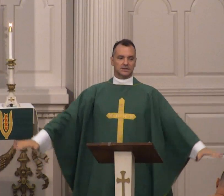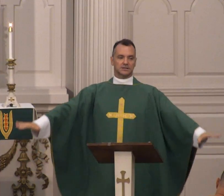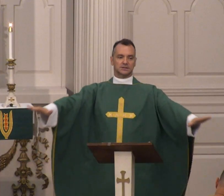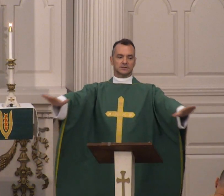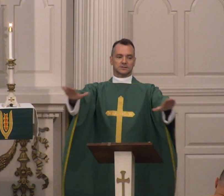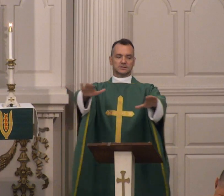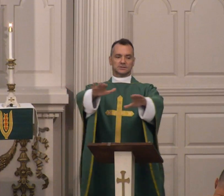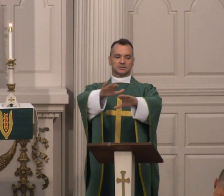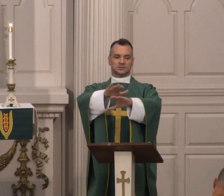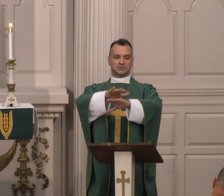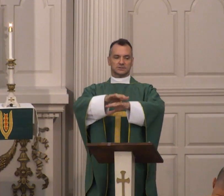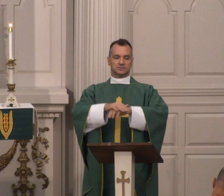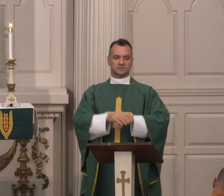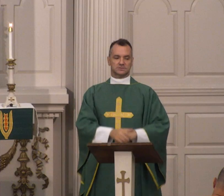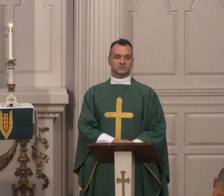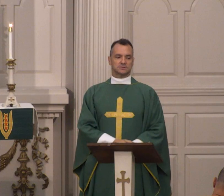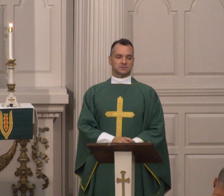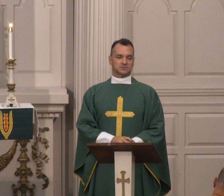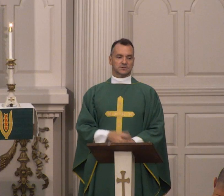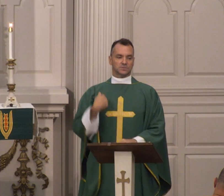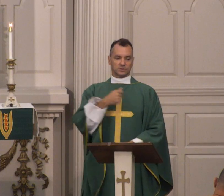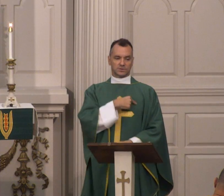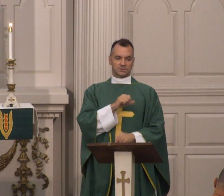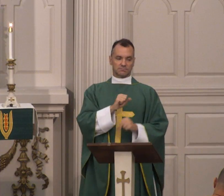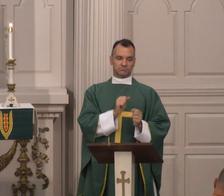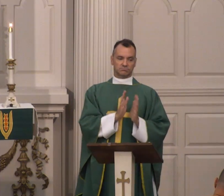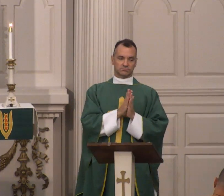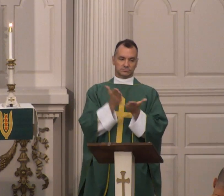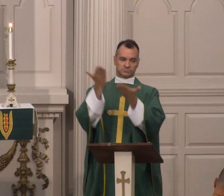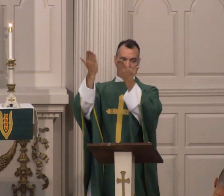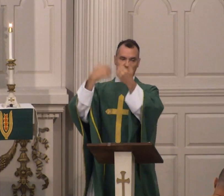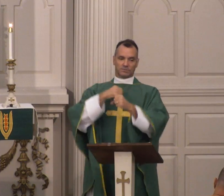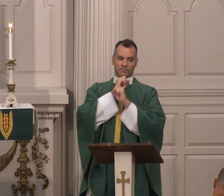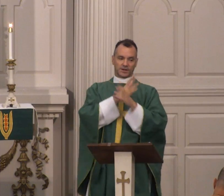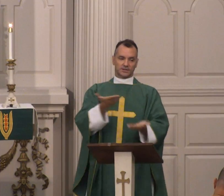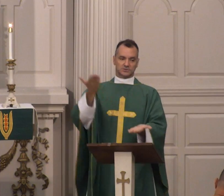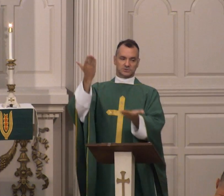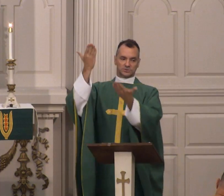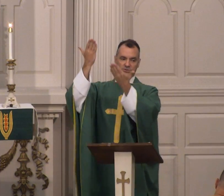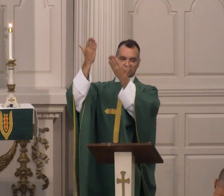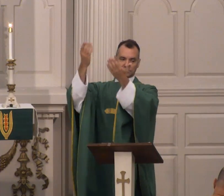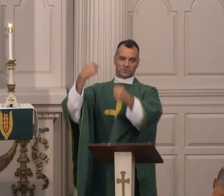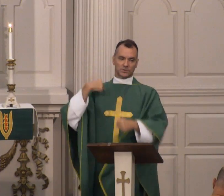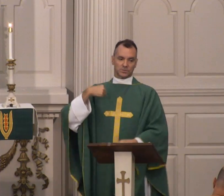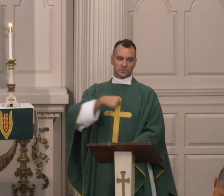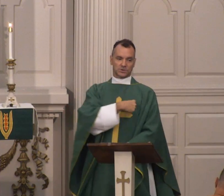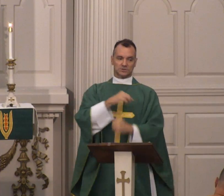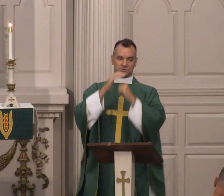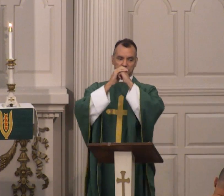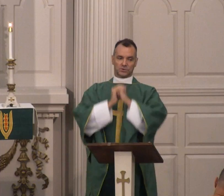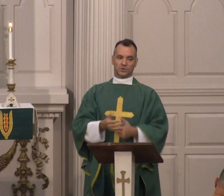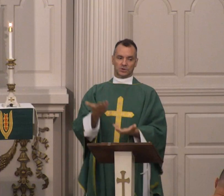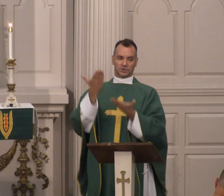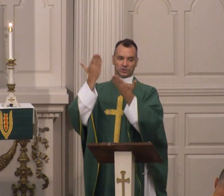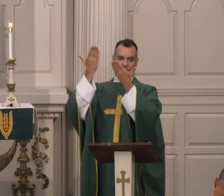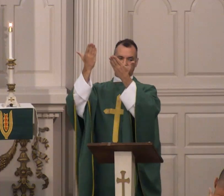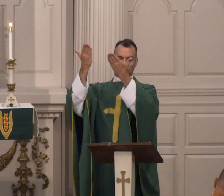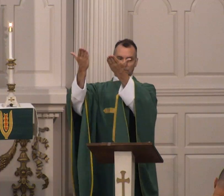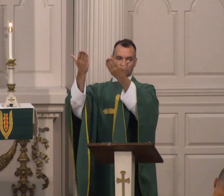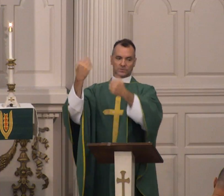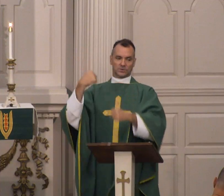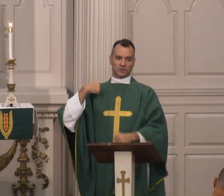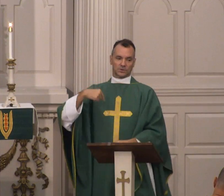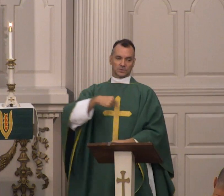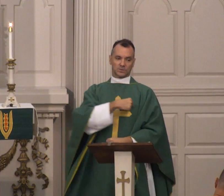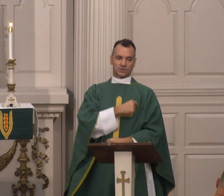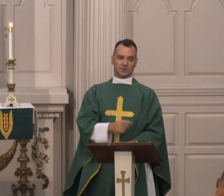of goodwill. We praise you, we bless you, we adore